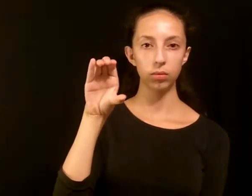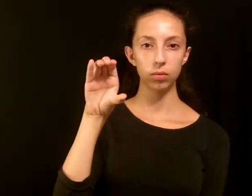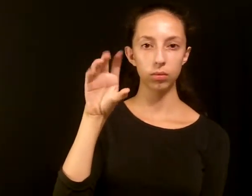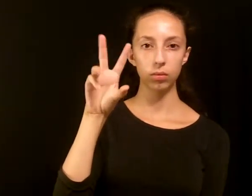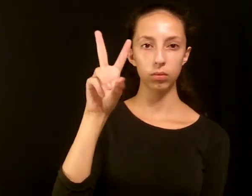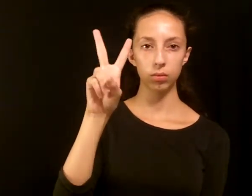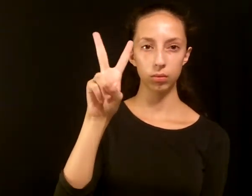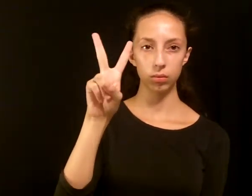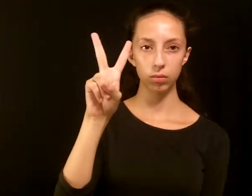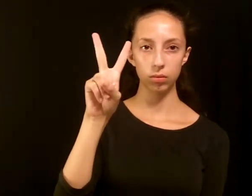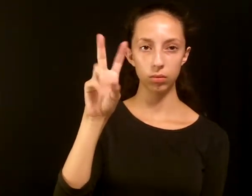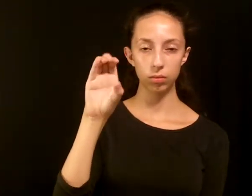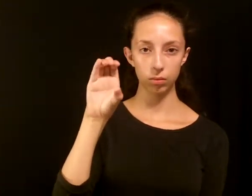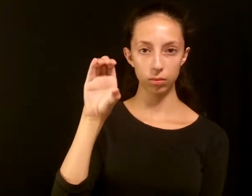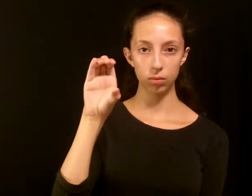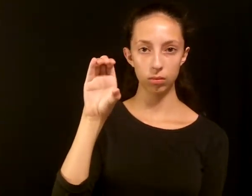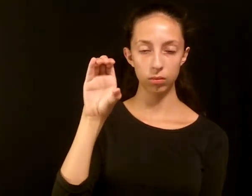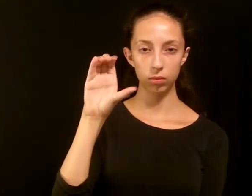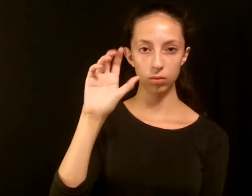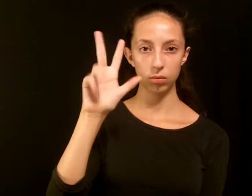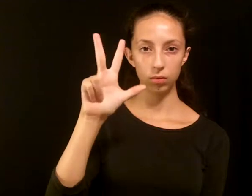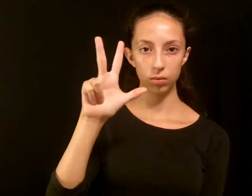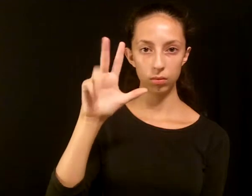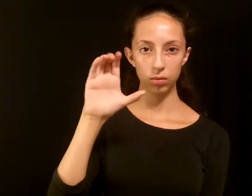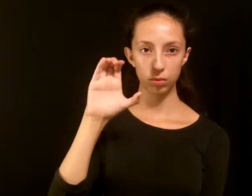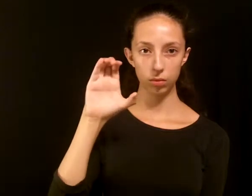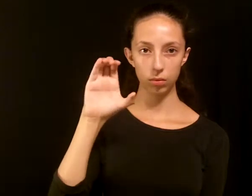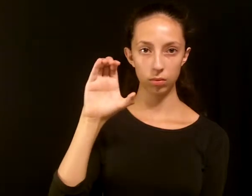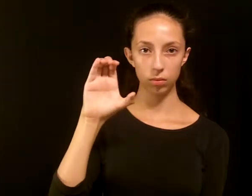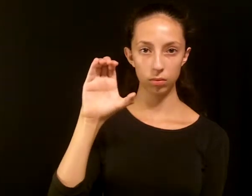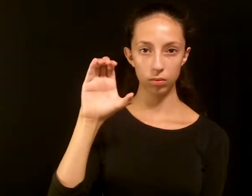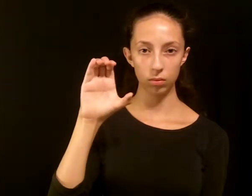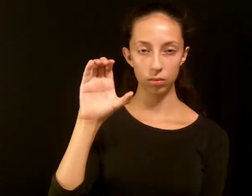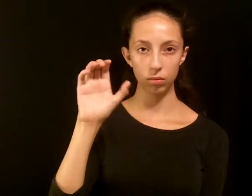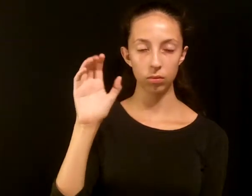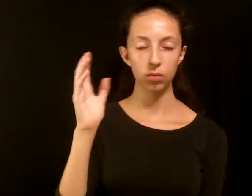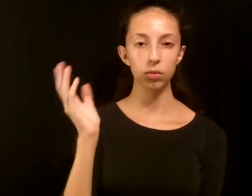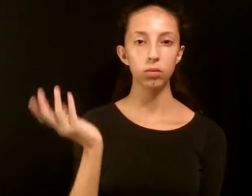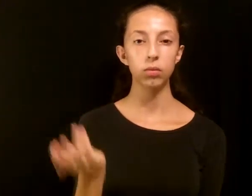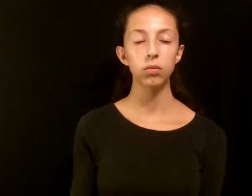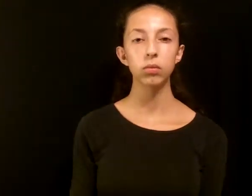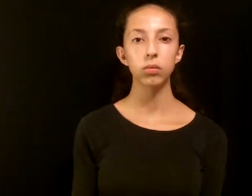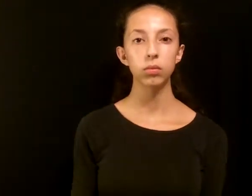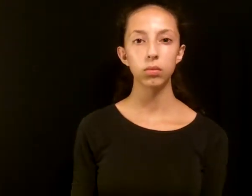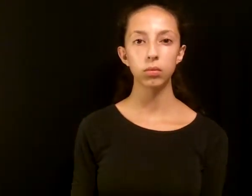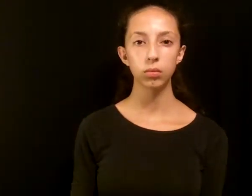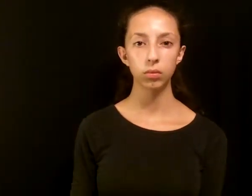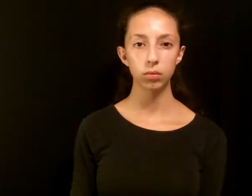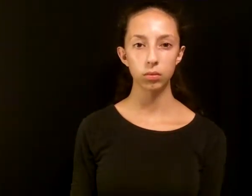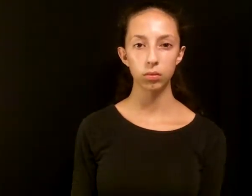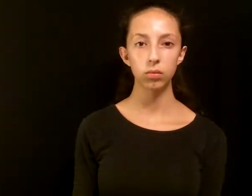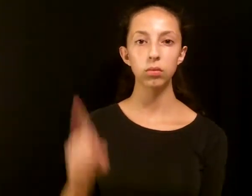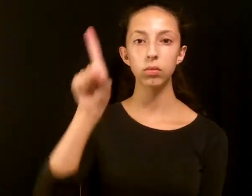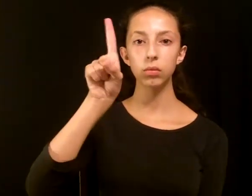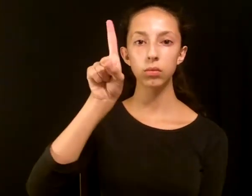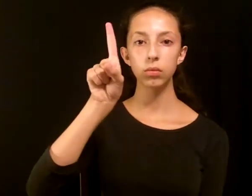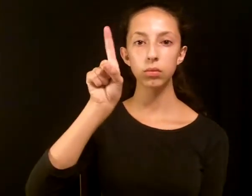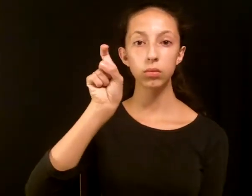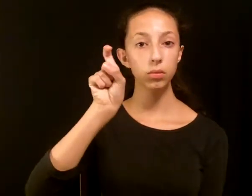is 2 and a C. 3 and a C. You will see 100 sign 1 and then a